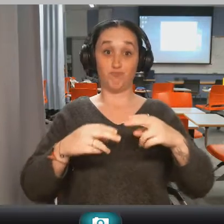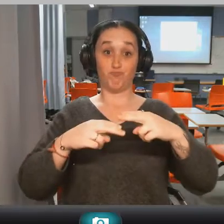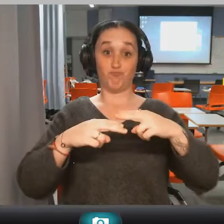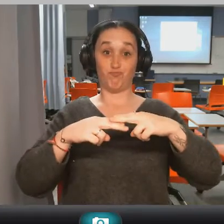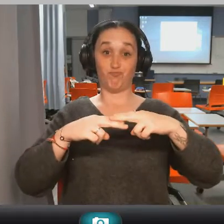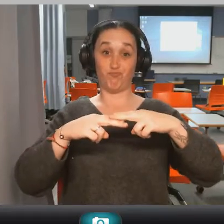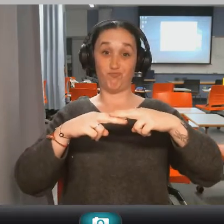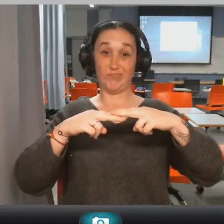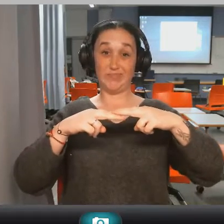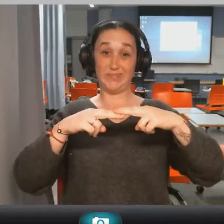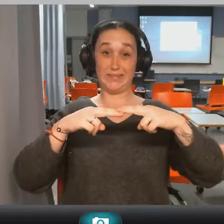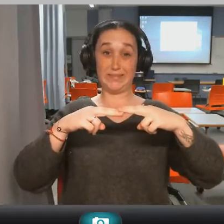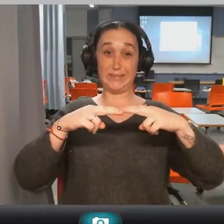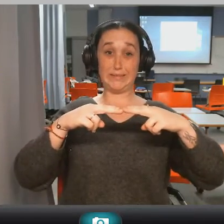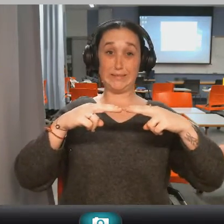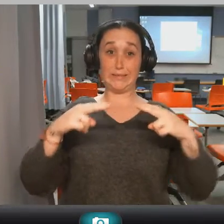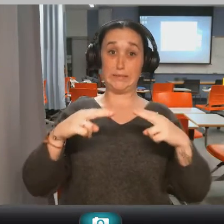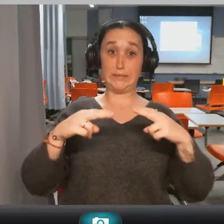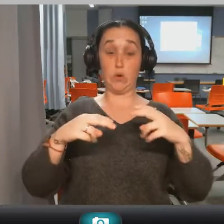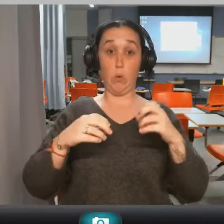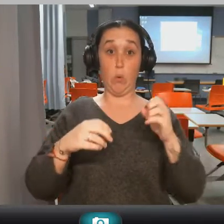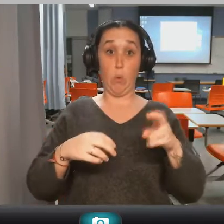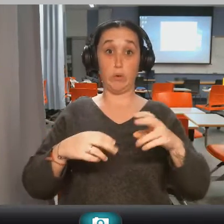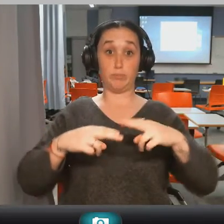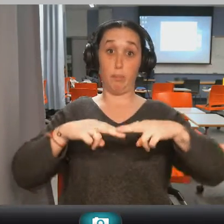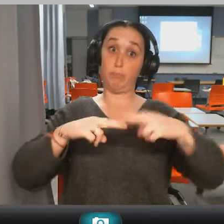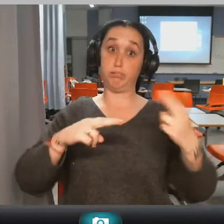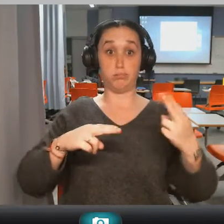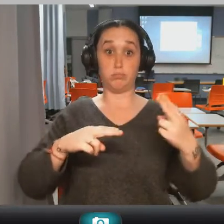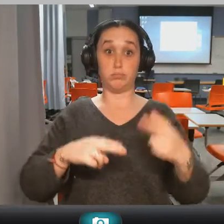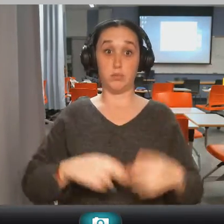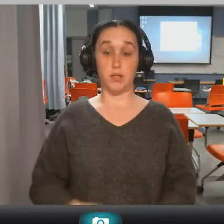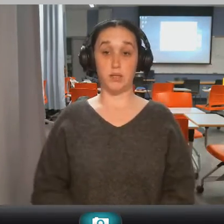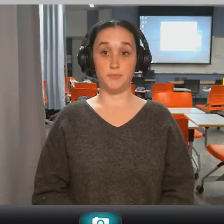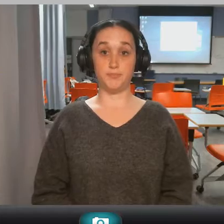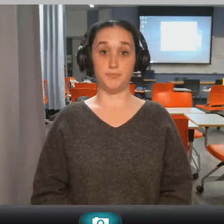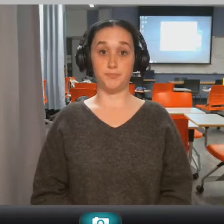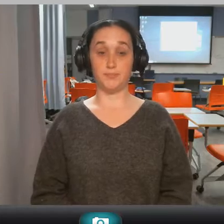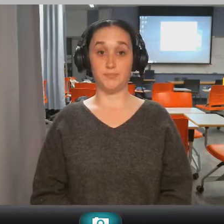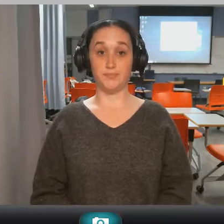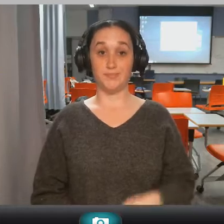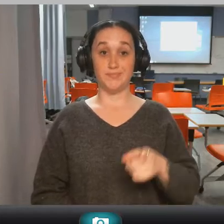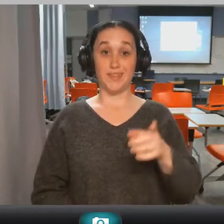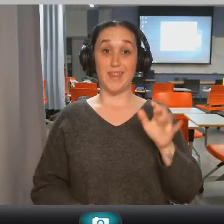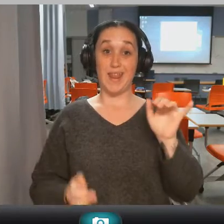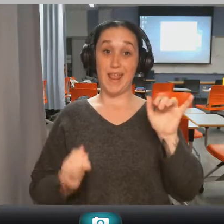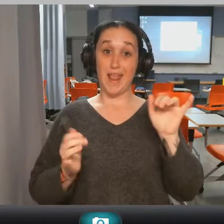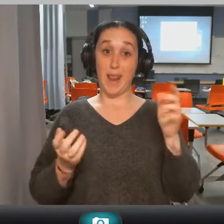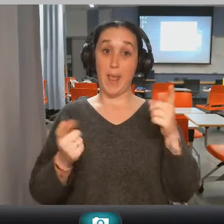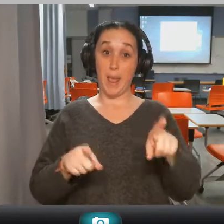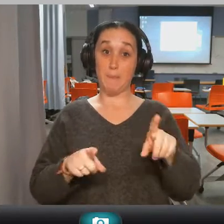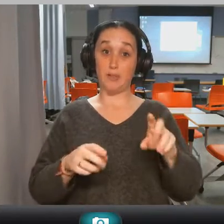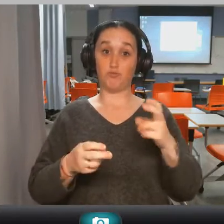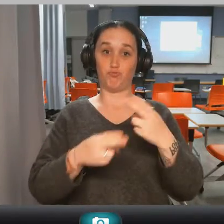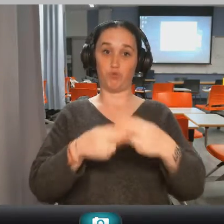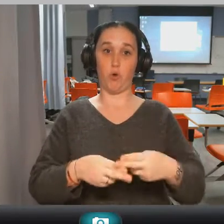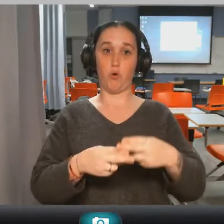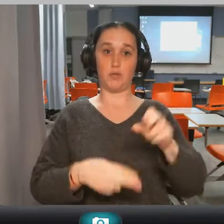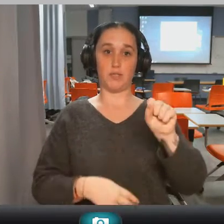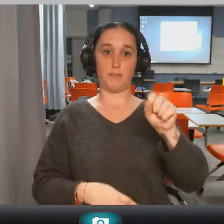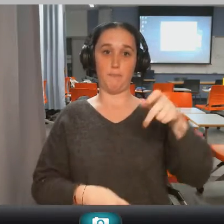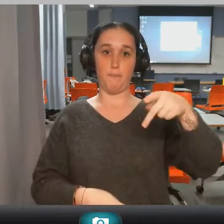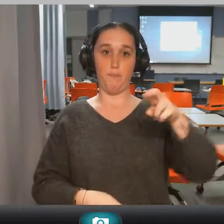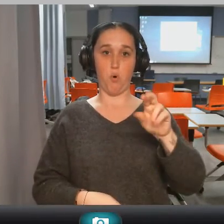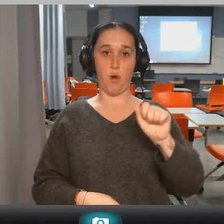breaks. And this is normally called what we know as a sprain. And the most common place this happens is like the ankle.